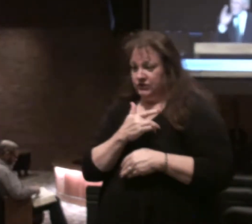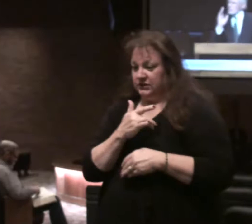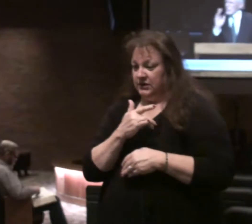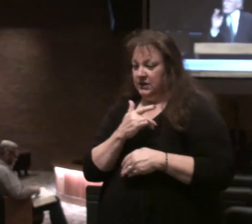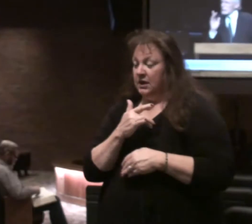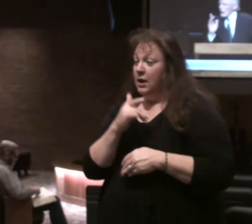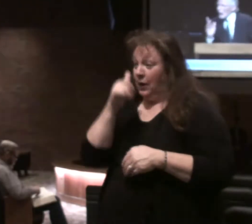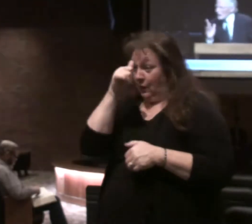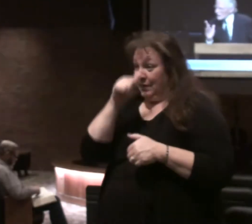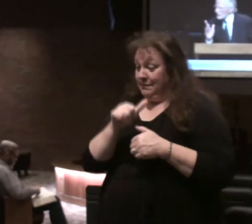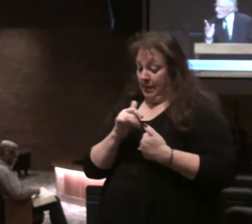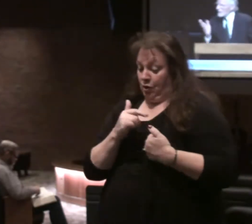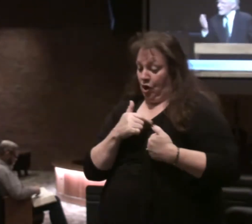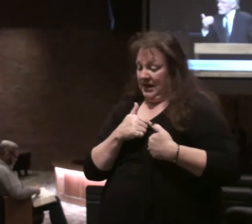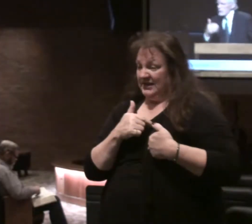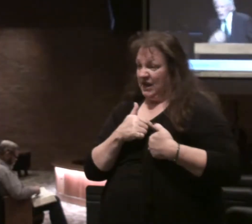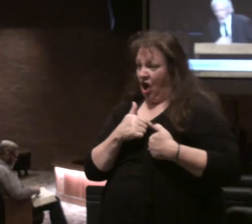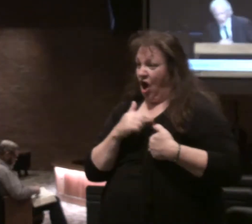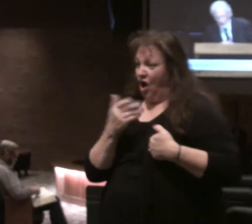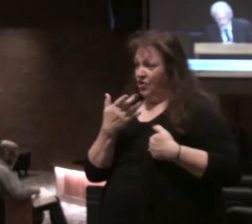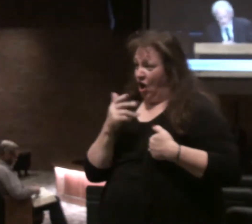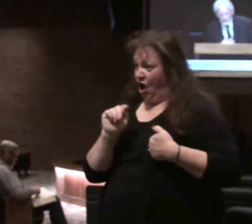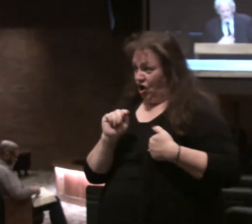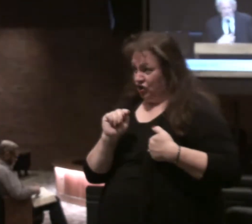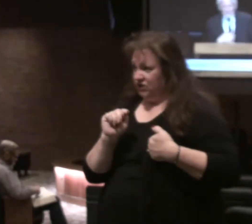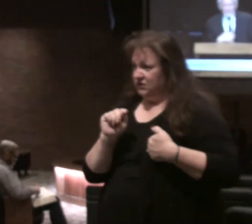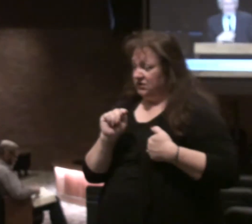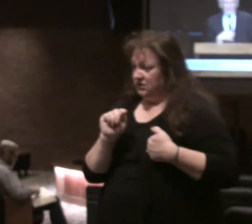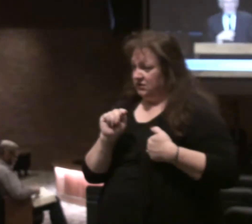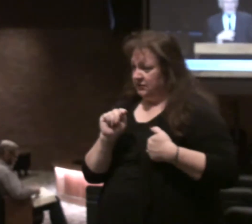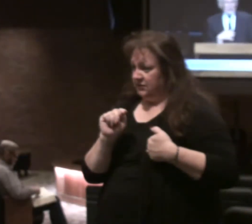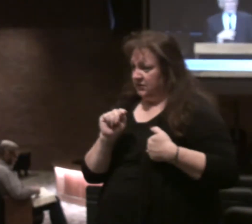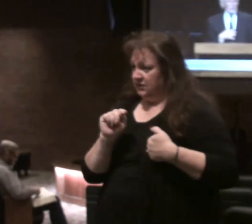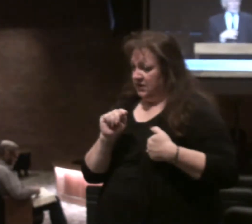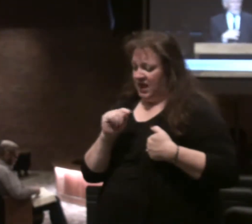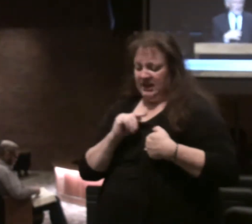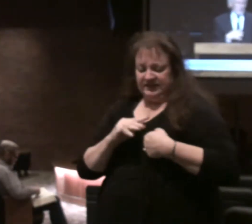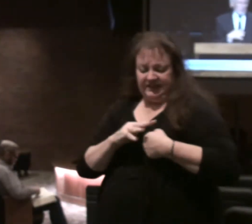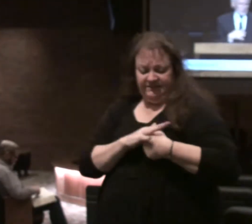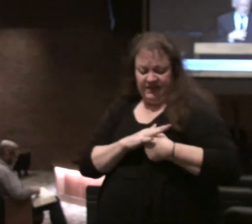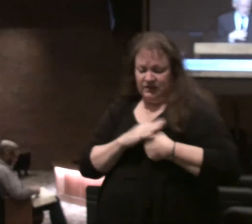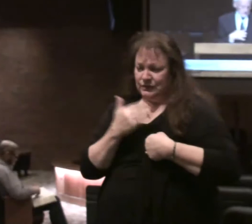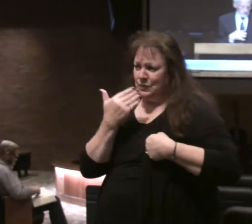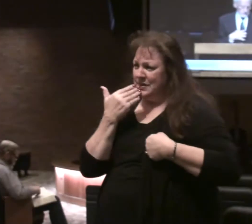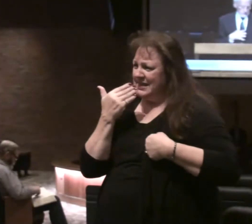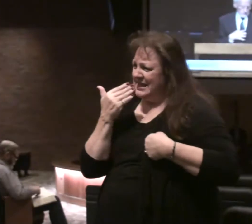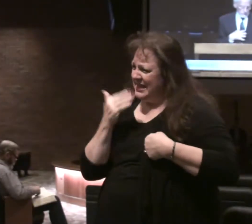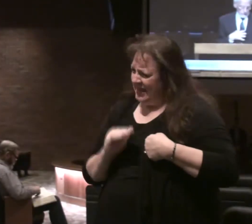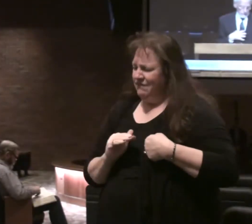men. Remember, it's the heart. It's the heart that is full of evil.